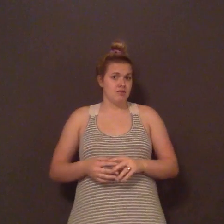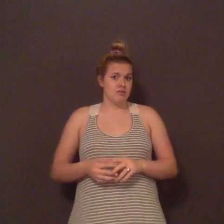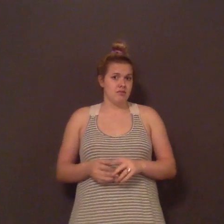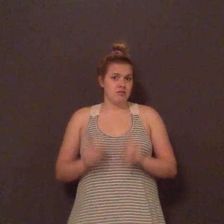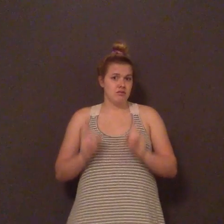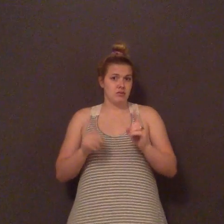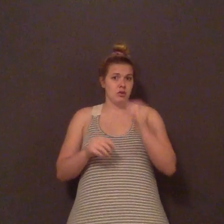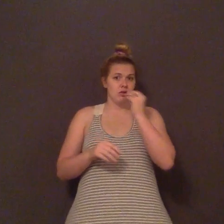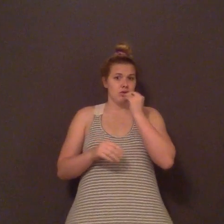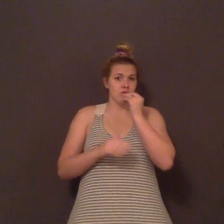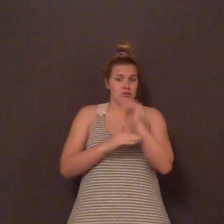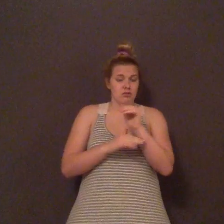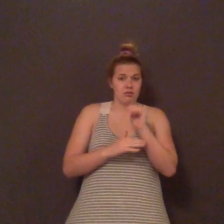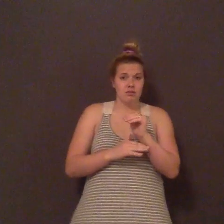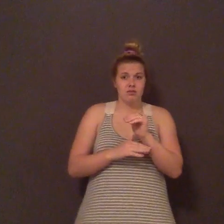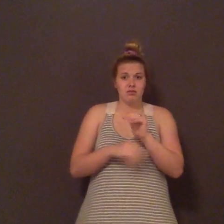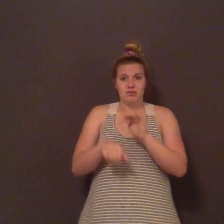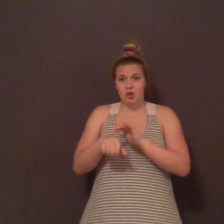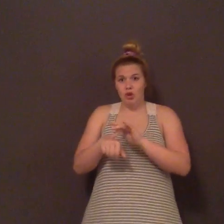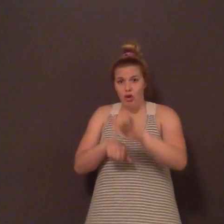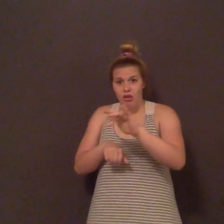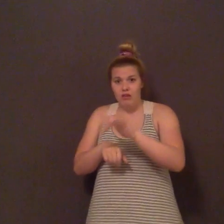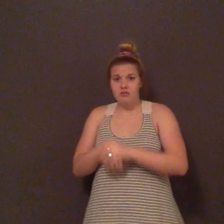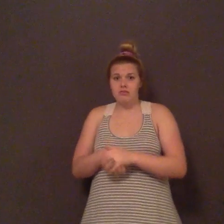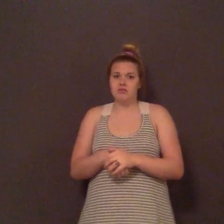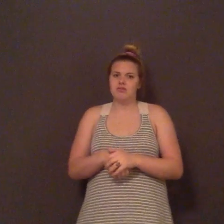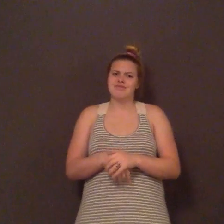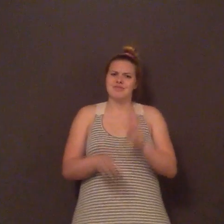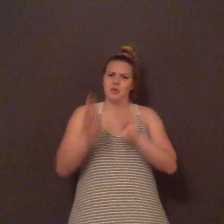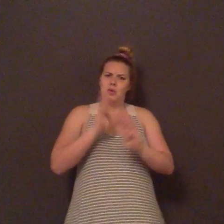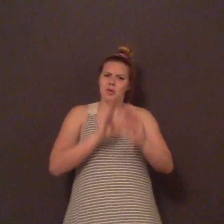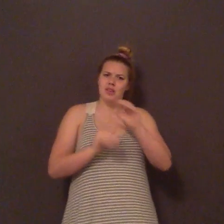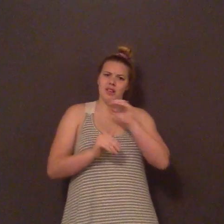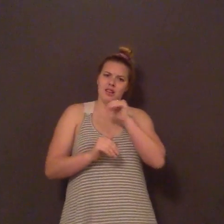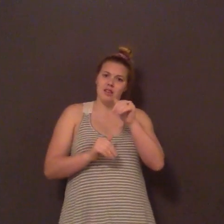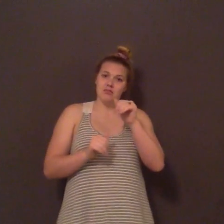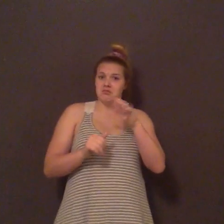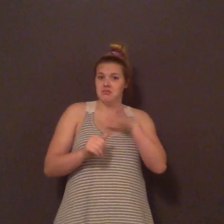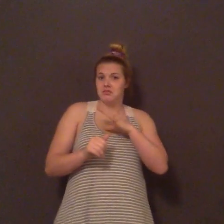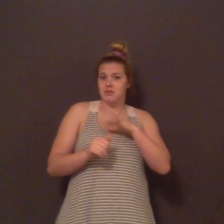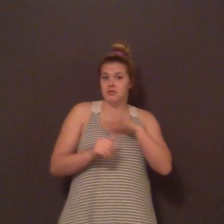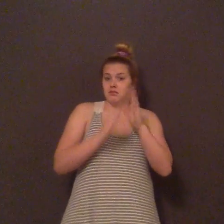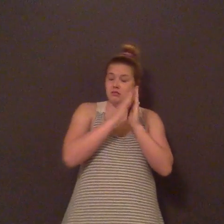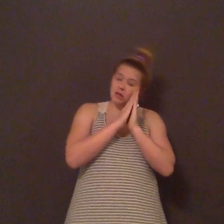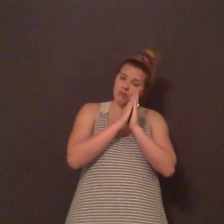and then drive back. Up and back in one day? Don't worry, I'll drive. You can sleep on the way home.